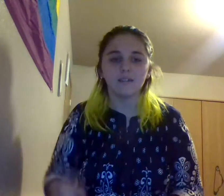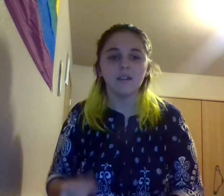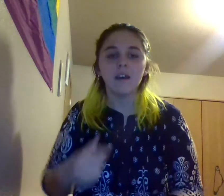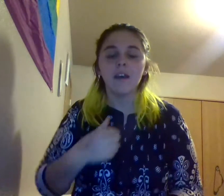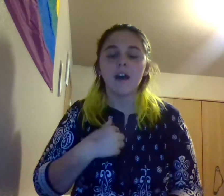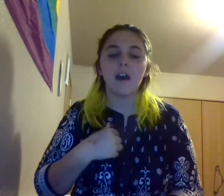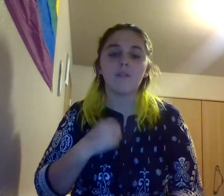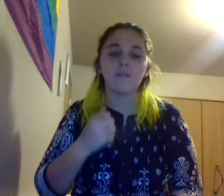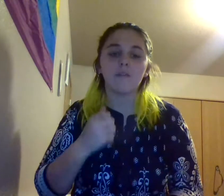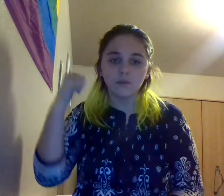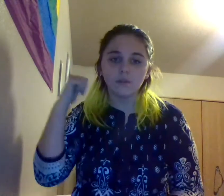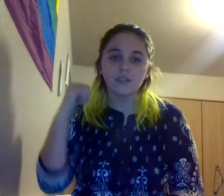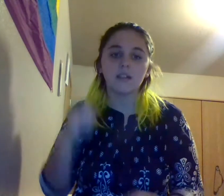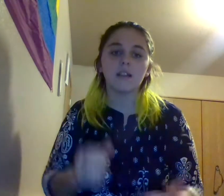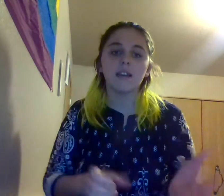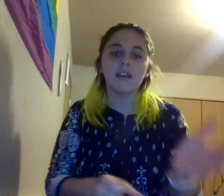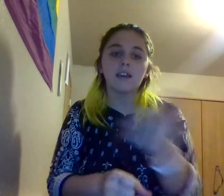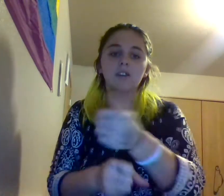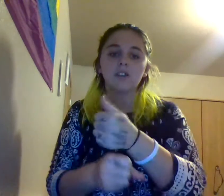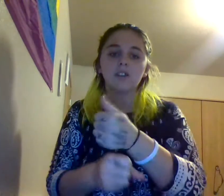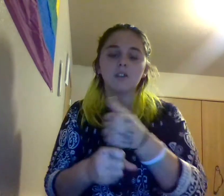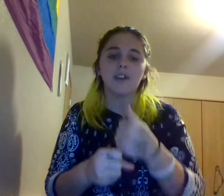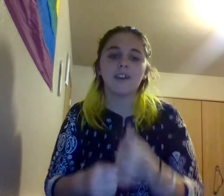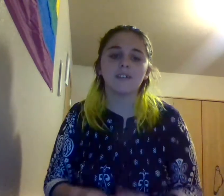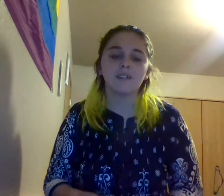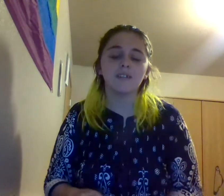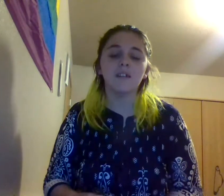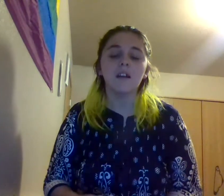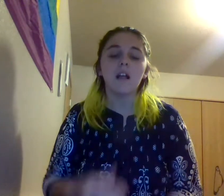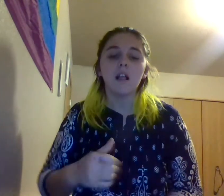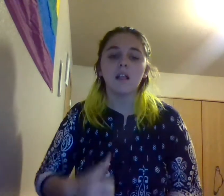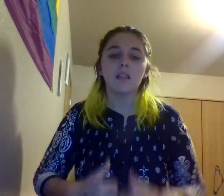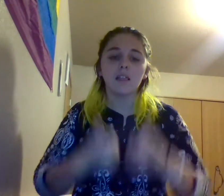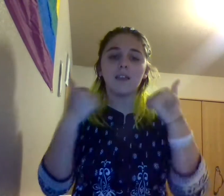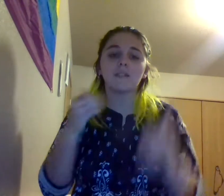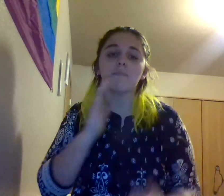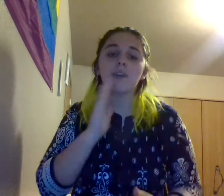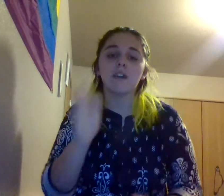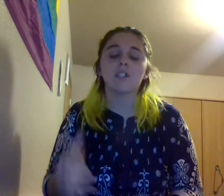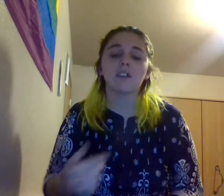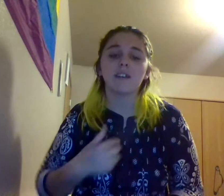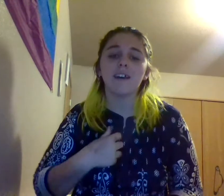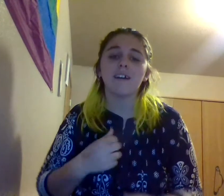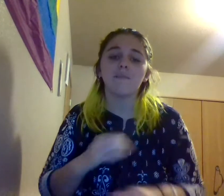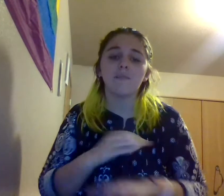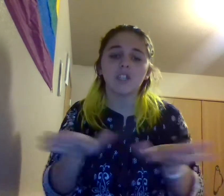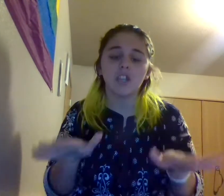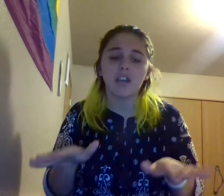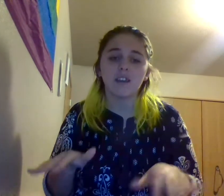I refuse to let you in. Life's a bitch and I've been shaken.